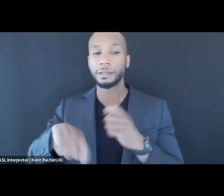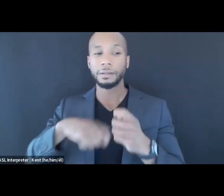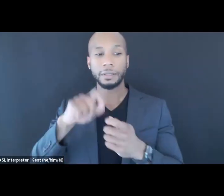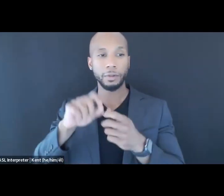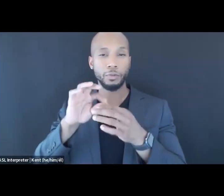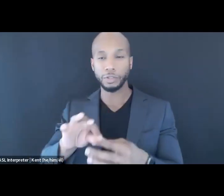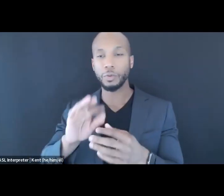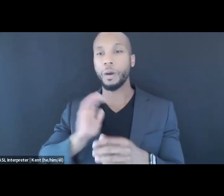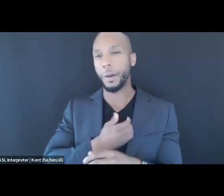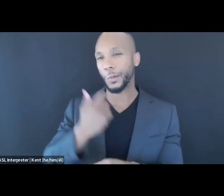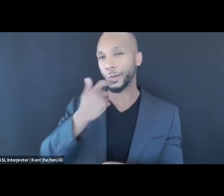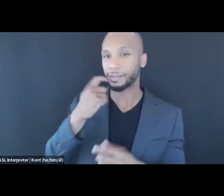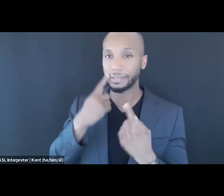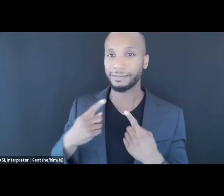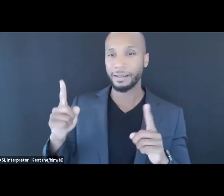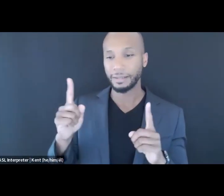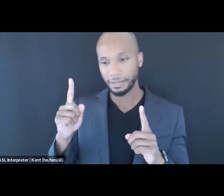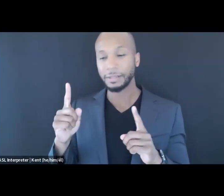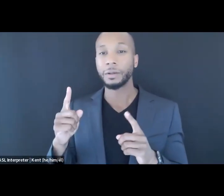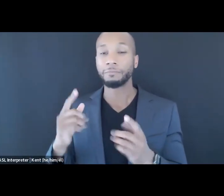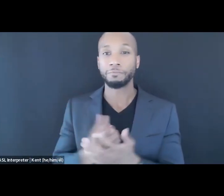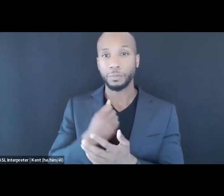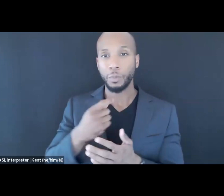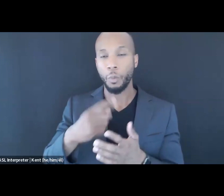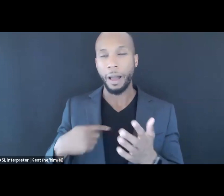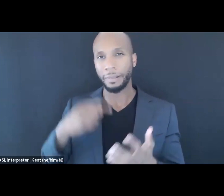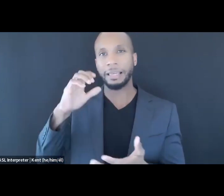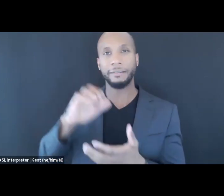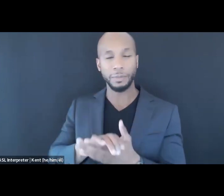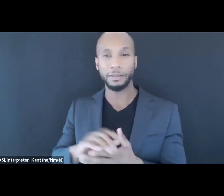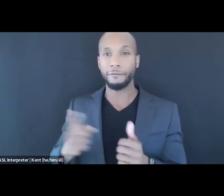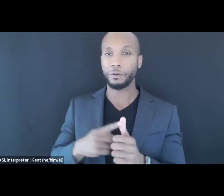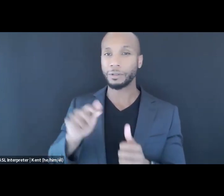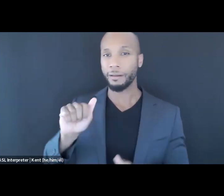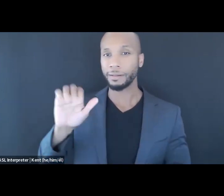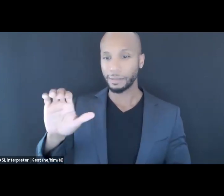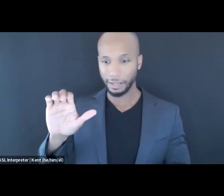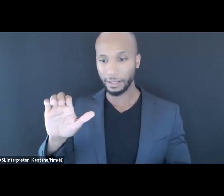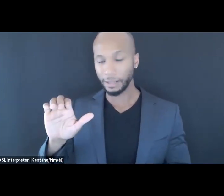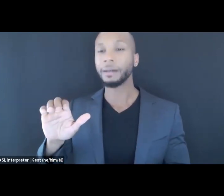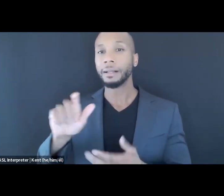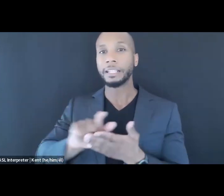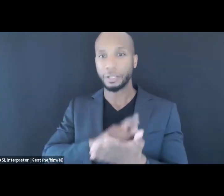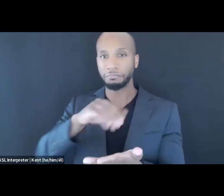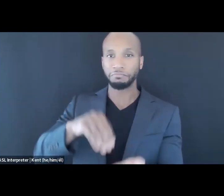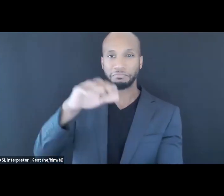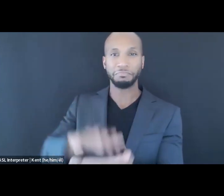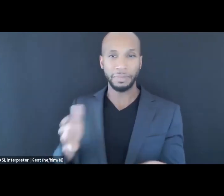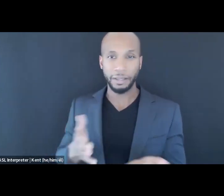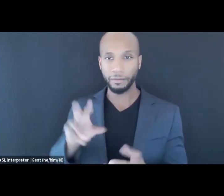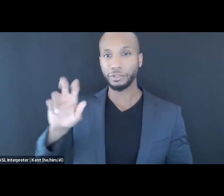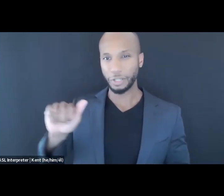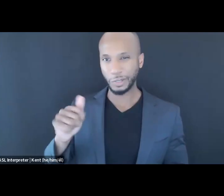Specifically about our recent success in getting what I believe to be the first AAC legislation on the books here in